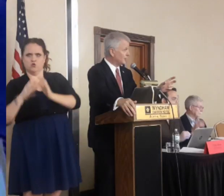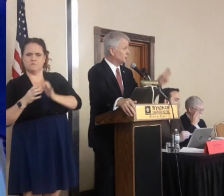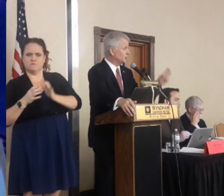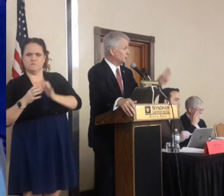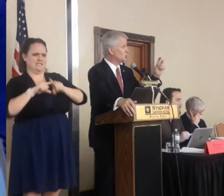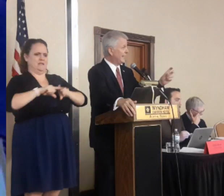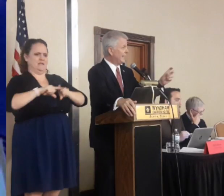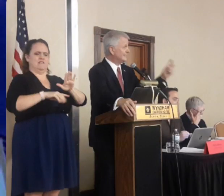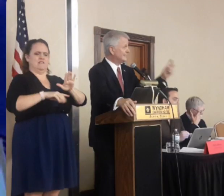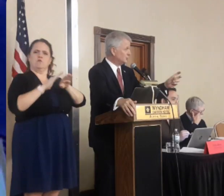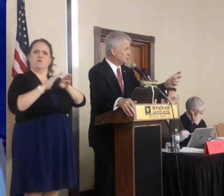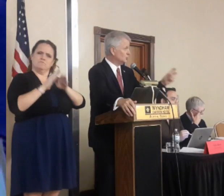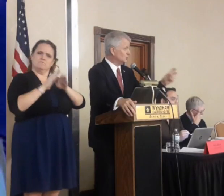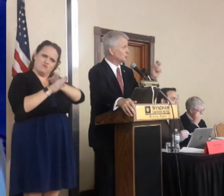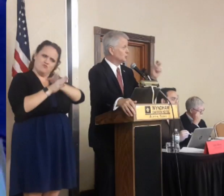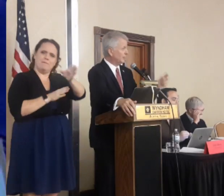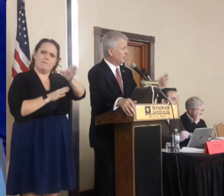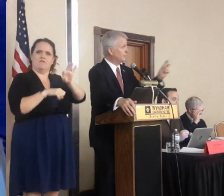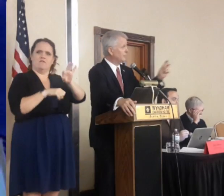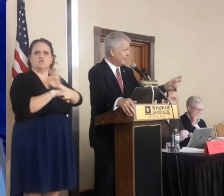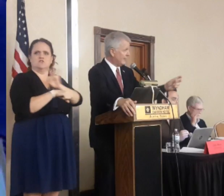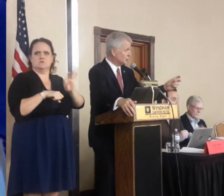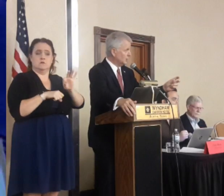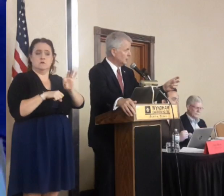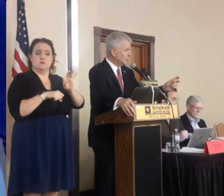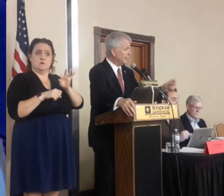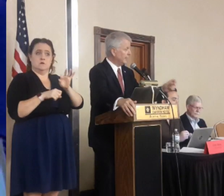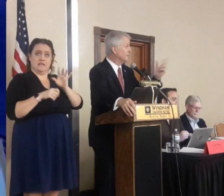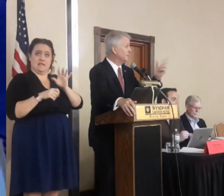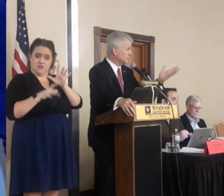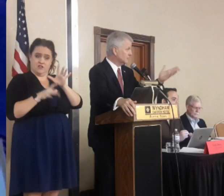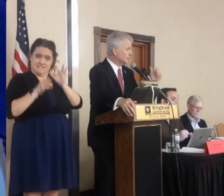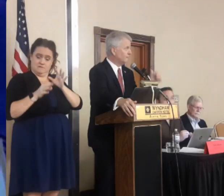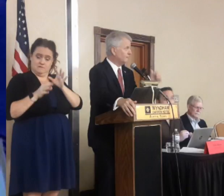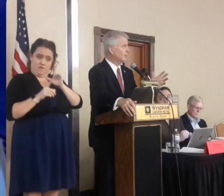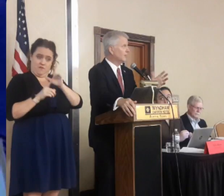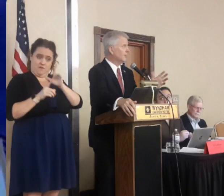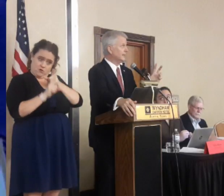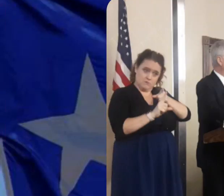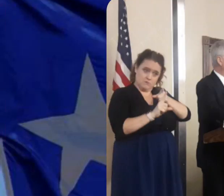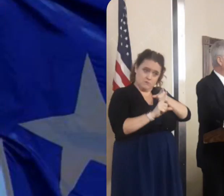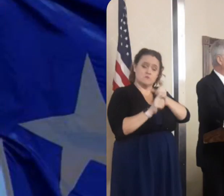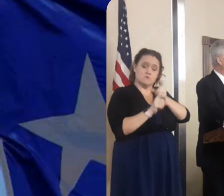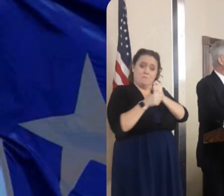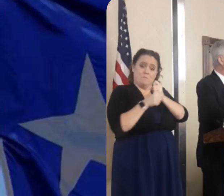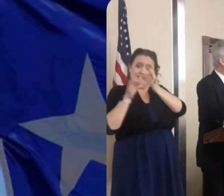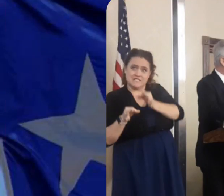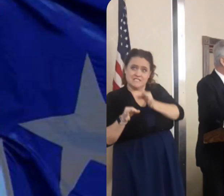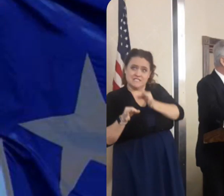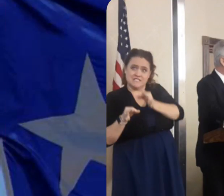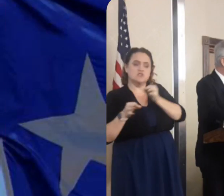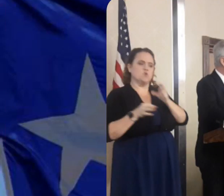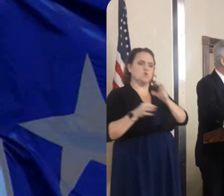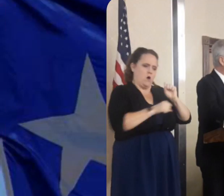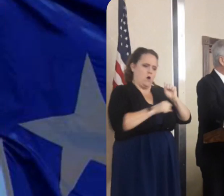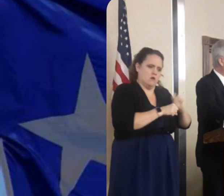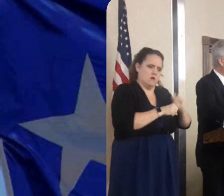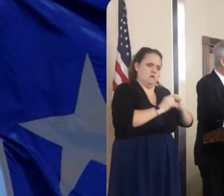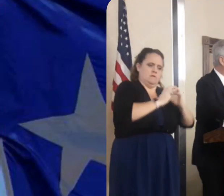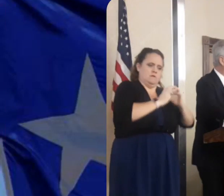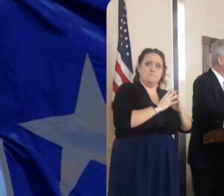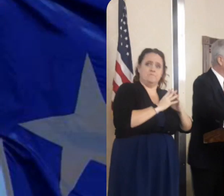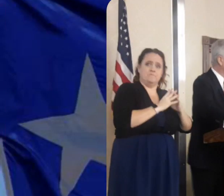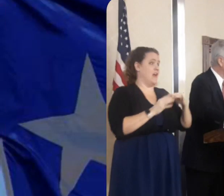to make decisions or to implement effort, and the volunteer dinner was the primary function